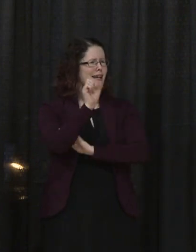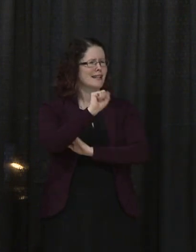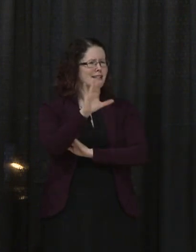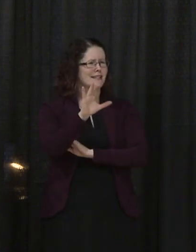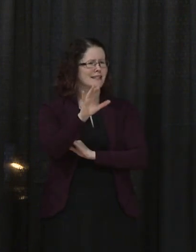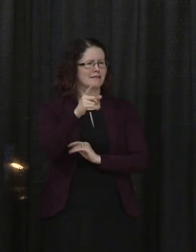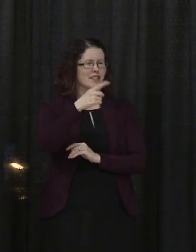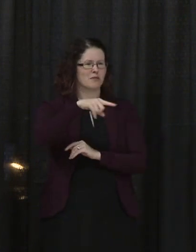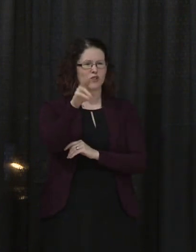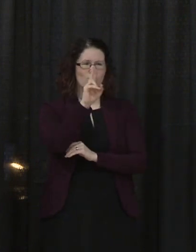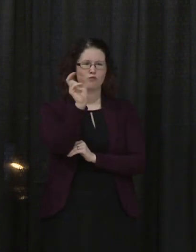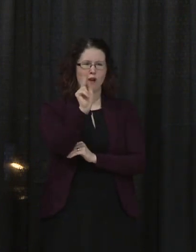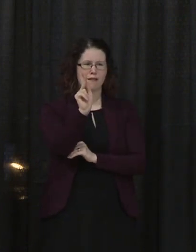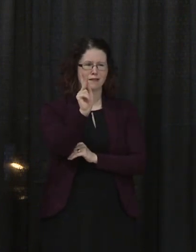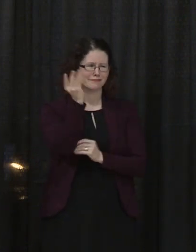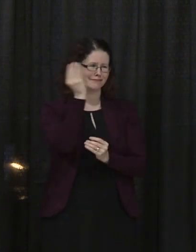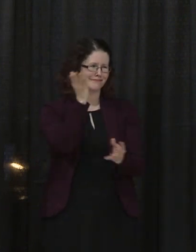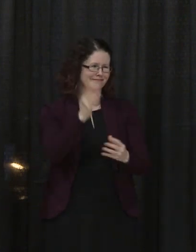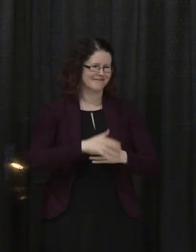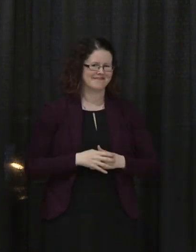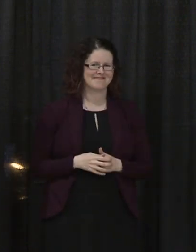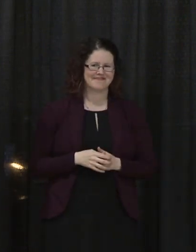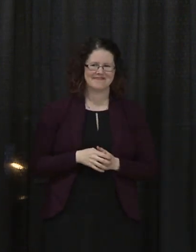you rock. Thank you very much.